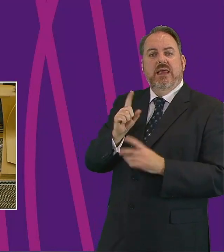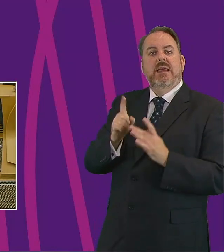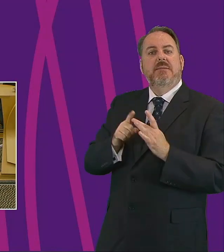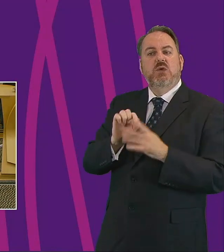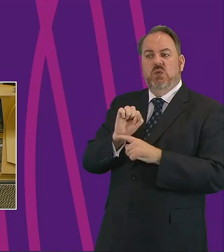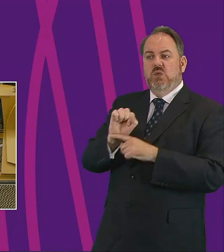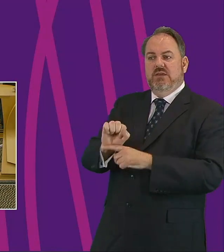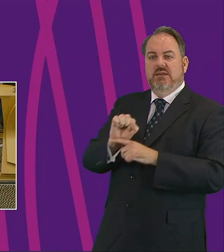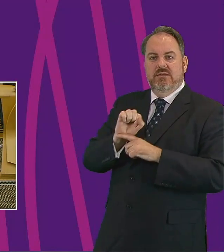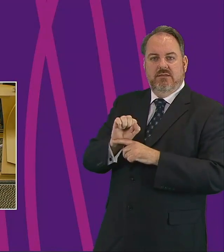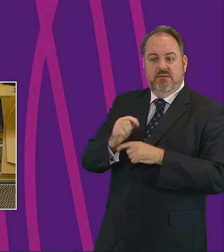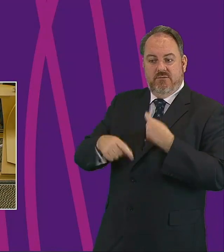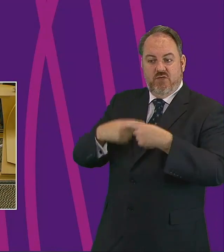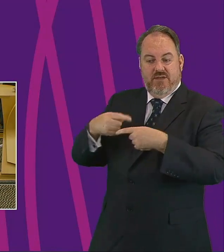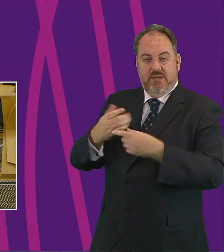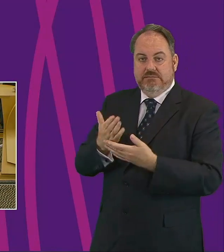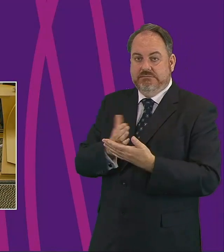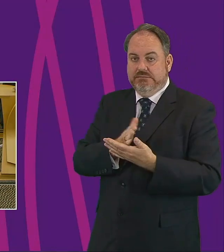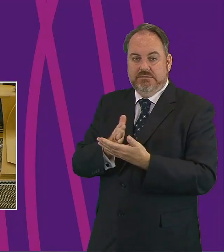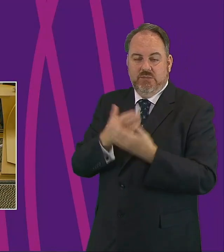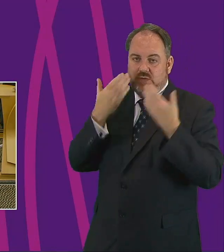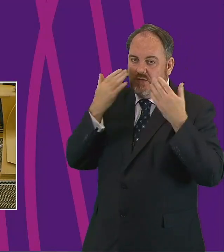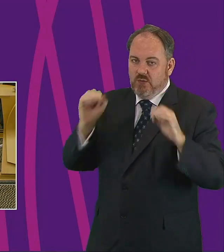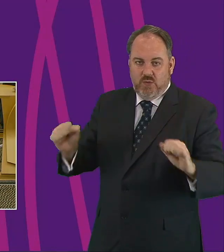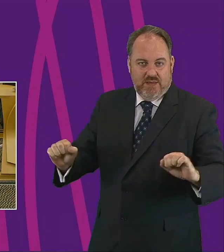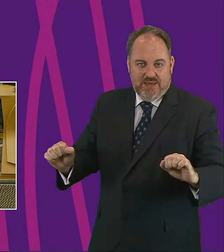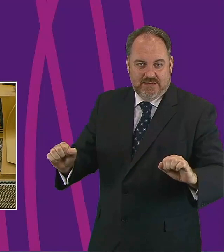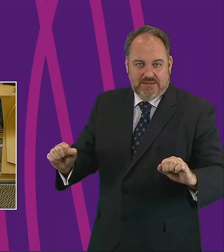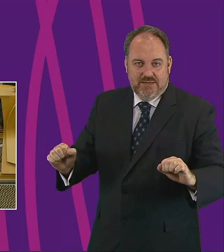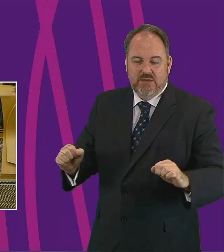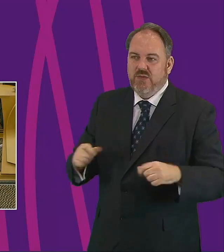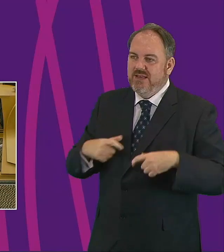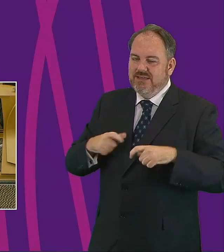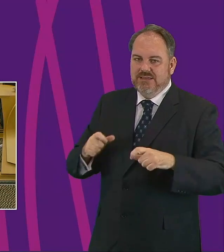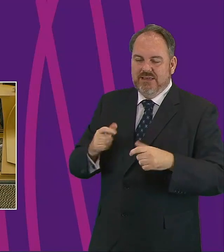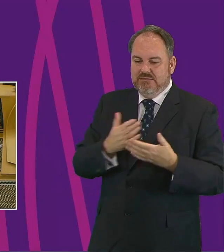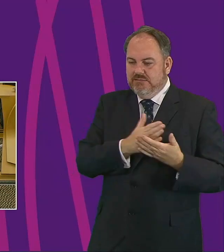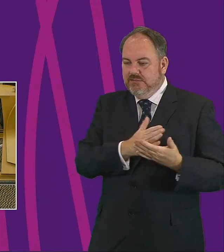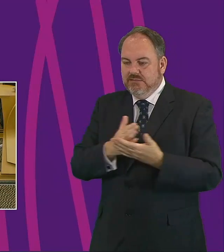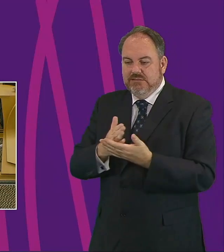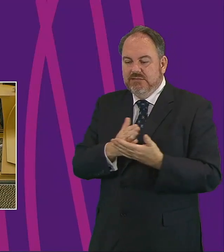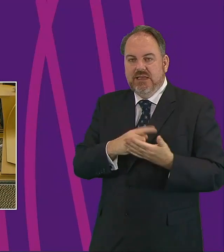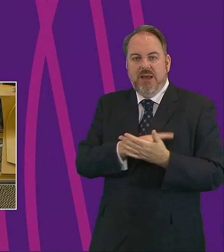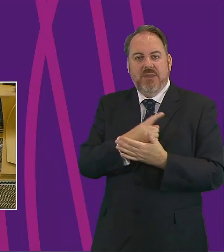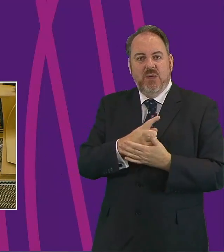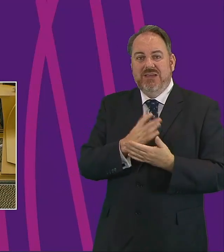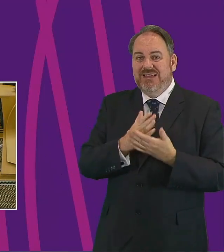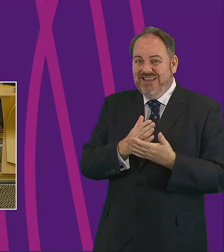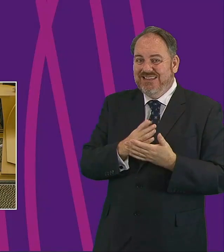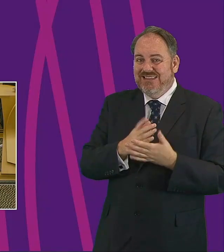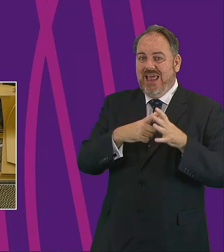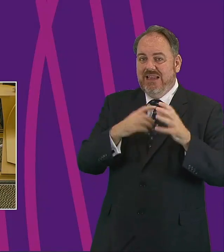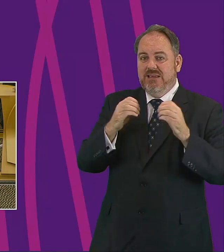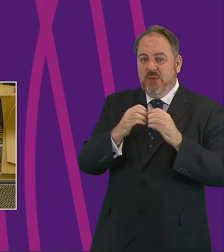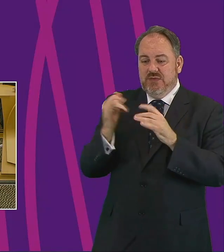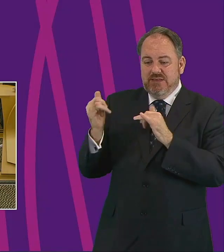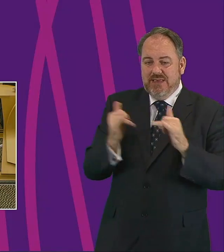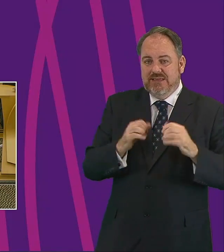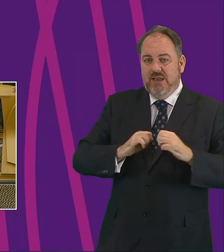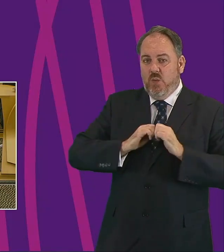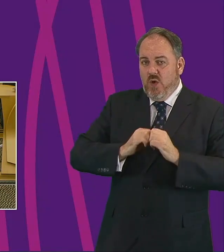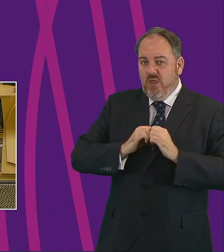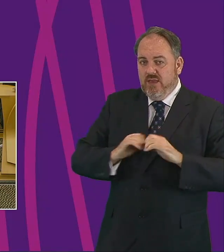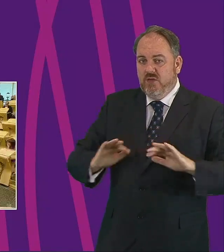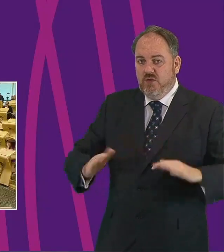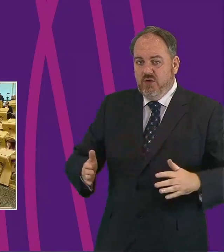So that's the biggest doubt that there still is around antibody testing, which is why I think we have to be cautious about the reliance we